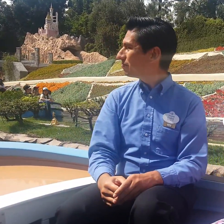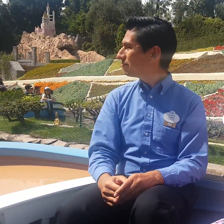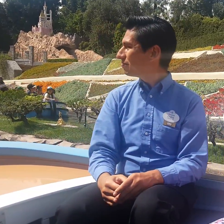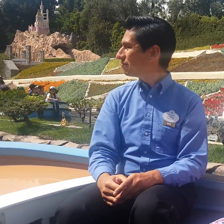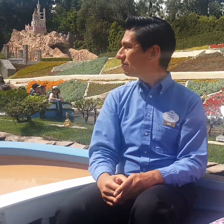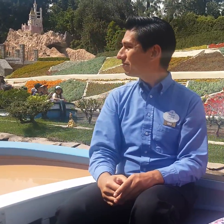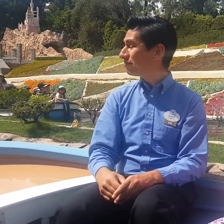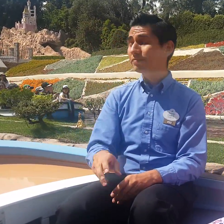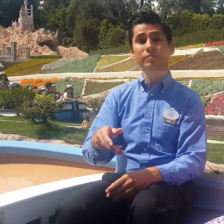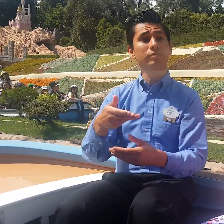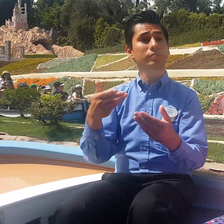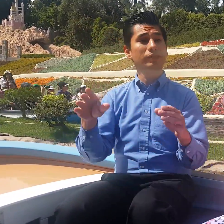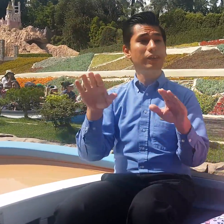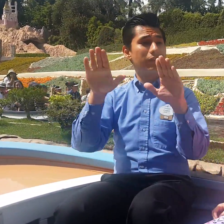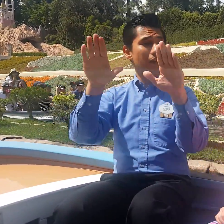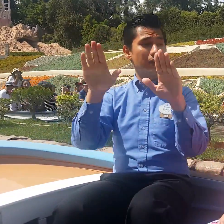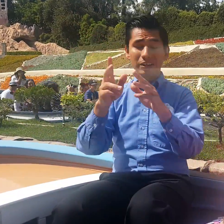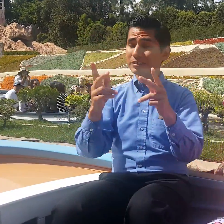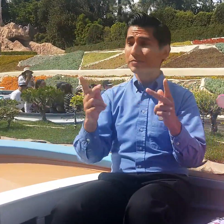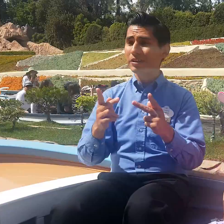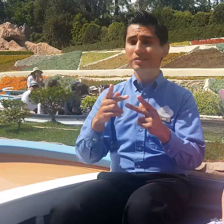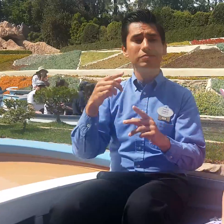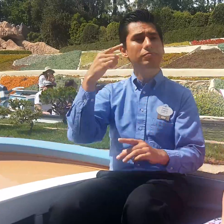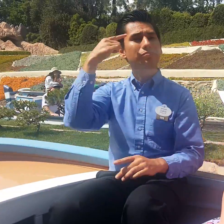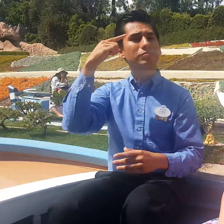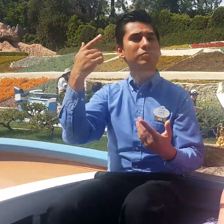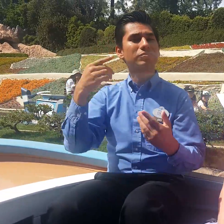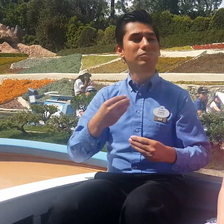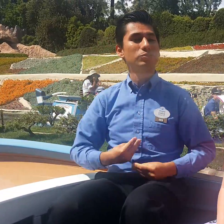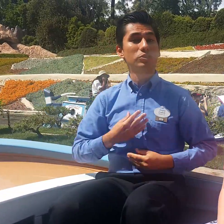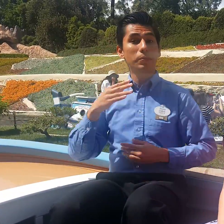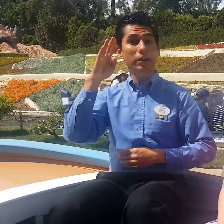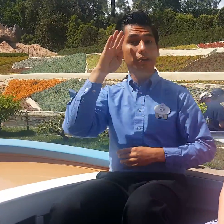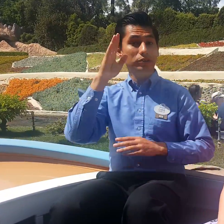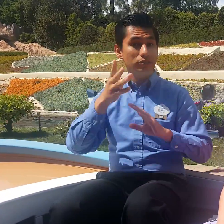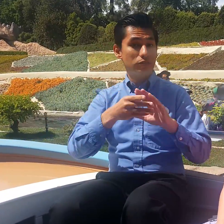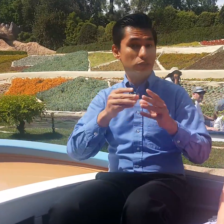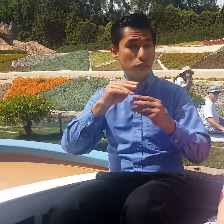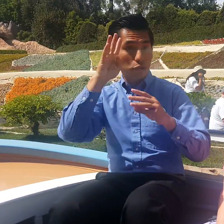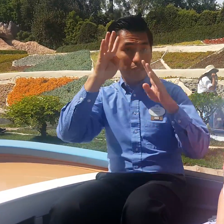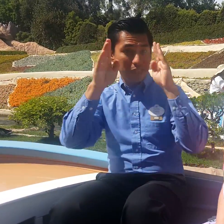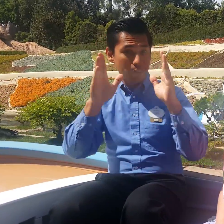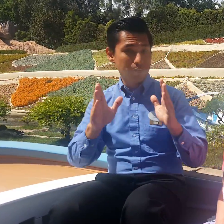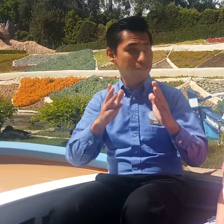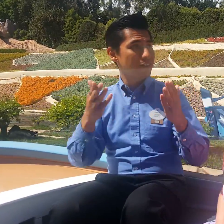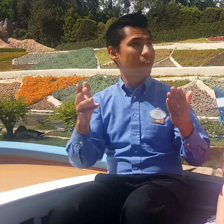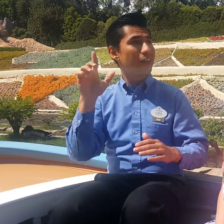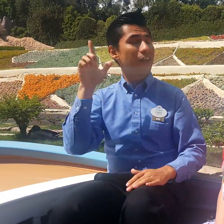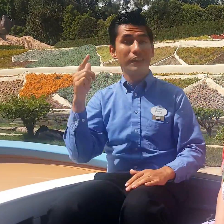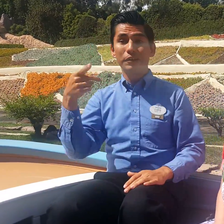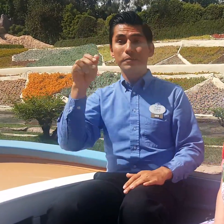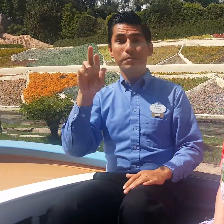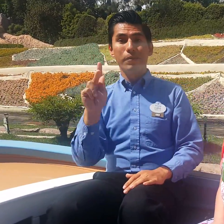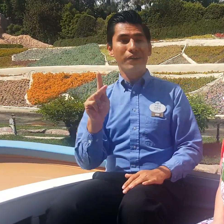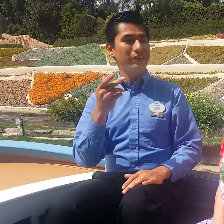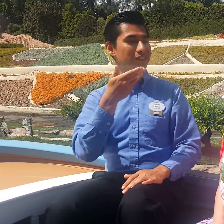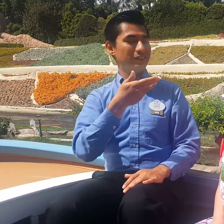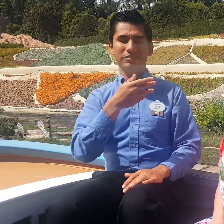These fantastic places are created to inspire storytellers. Places like London Park to our right. This is the first place that Peter Pan,